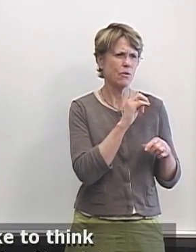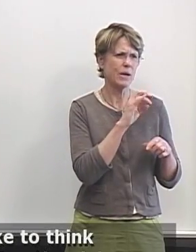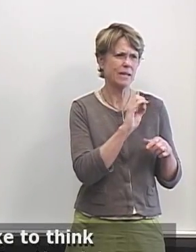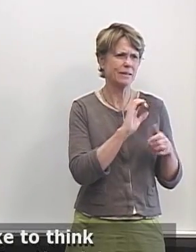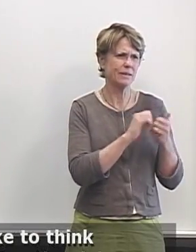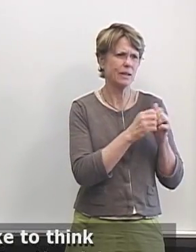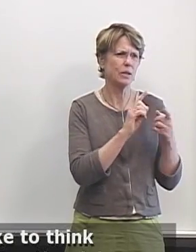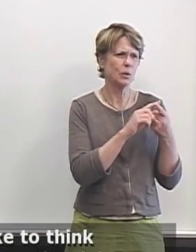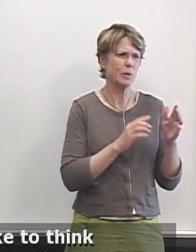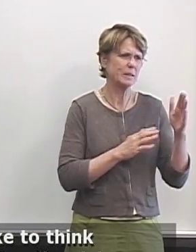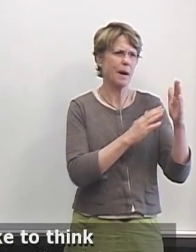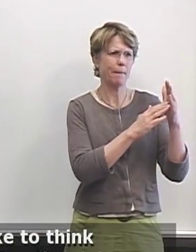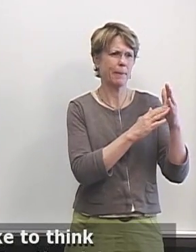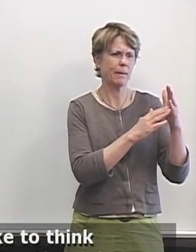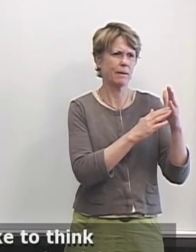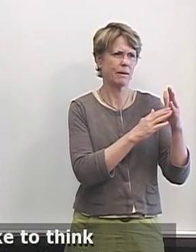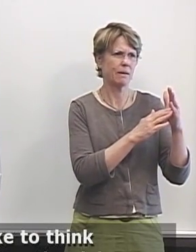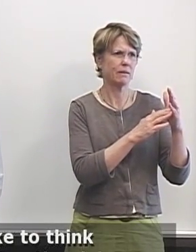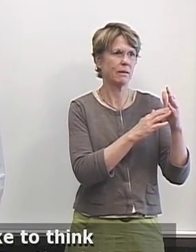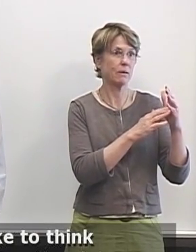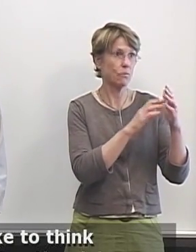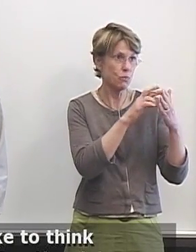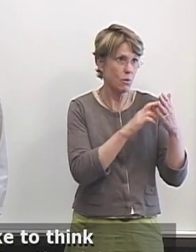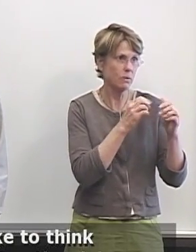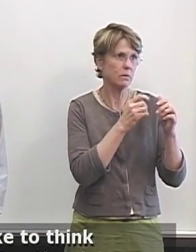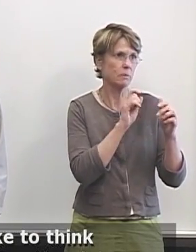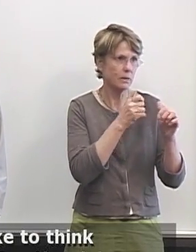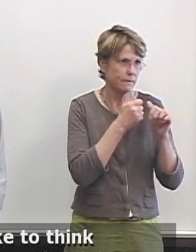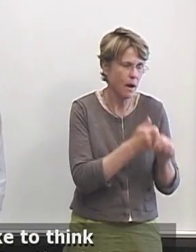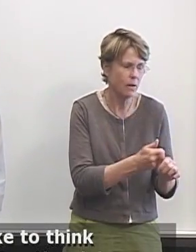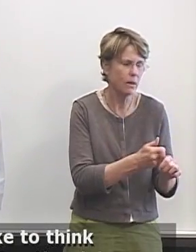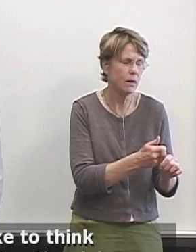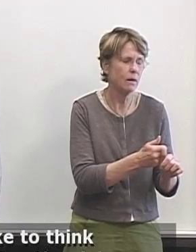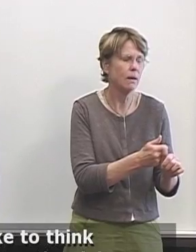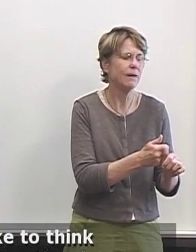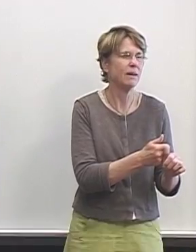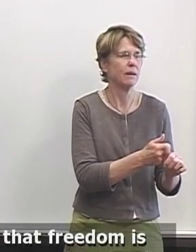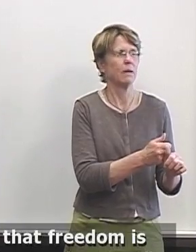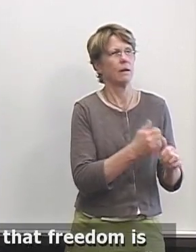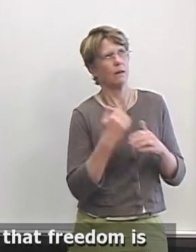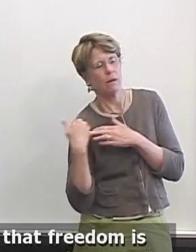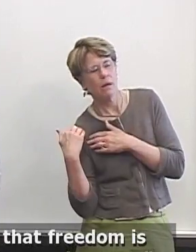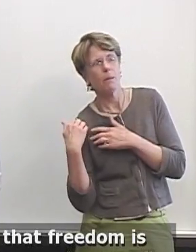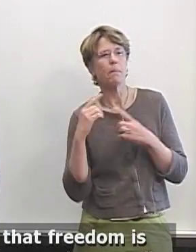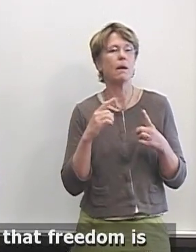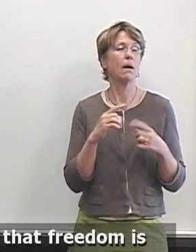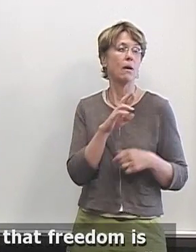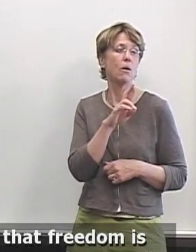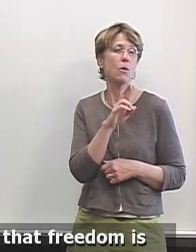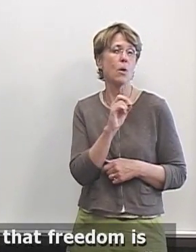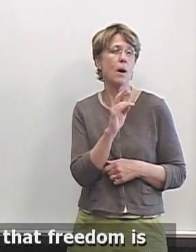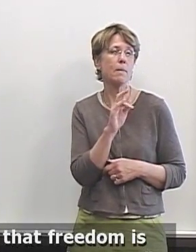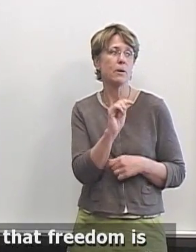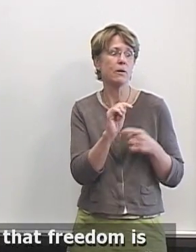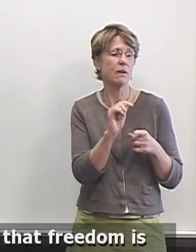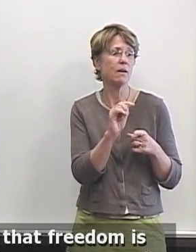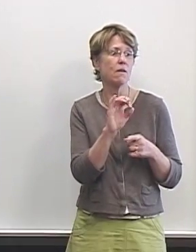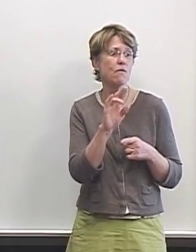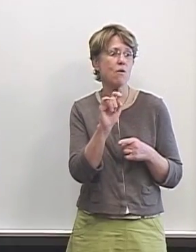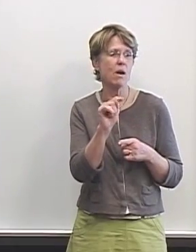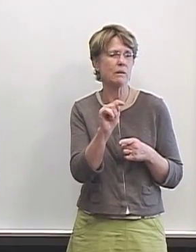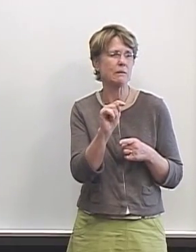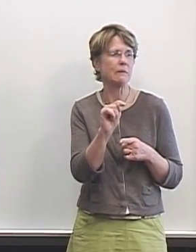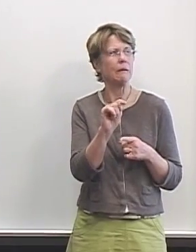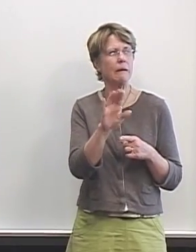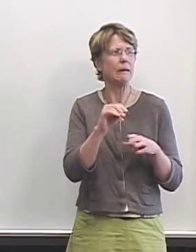But I like to think of Robert Frost's advice when he said that freedom is feeling easy in your harness.